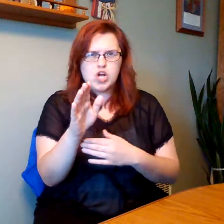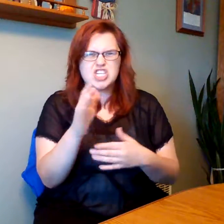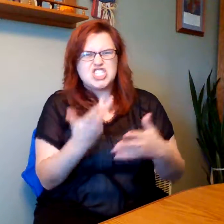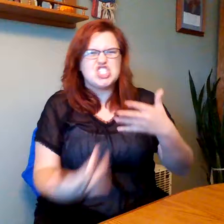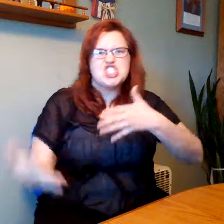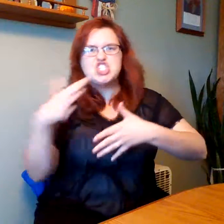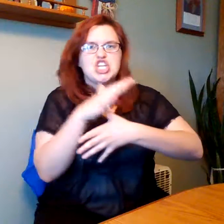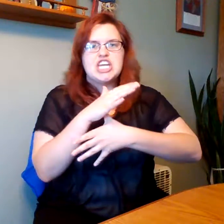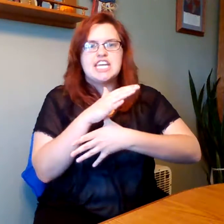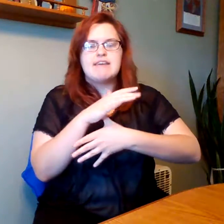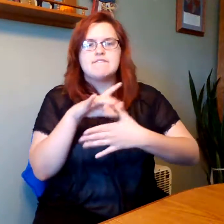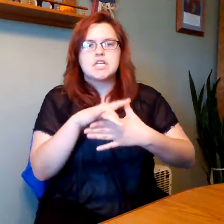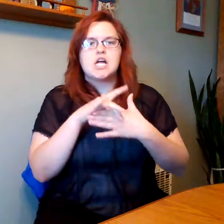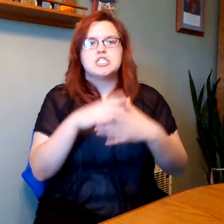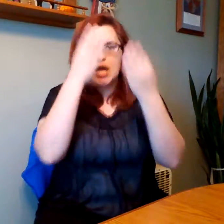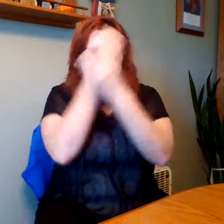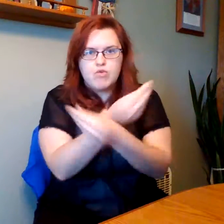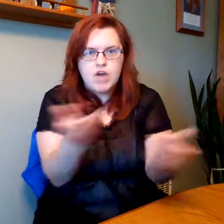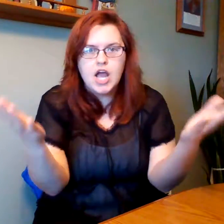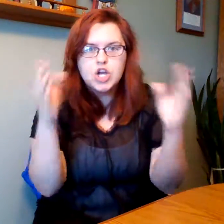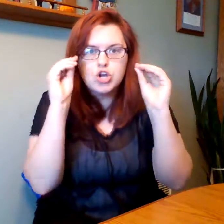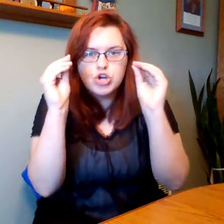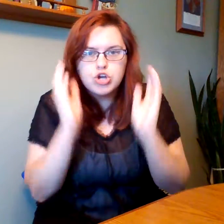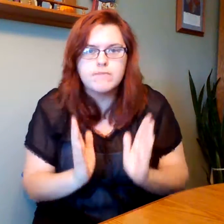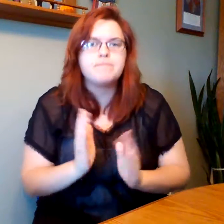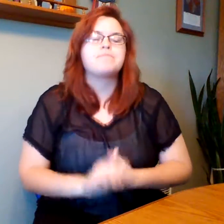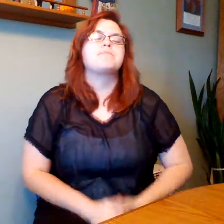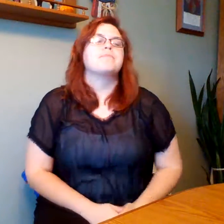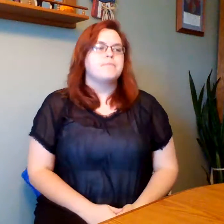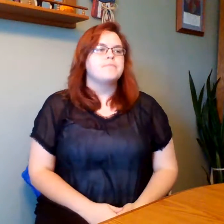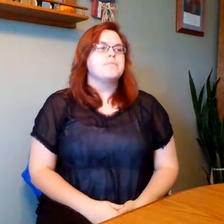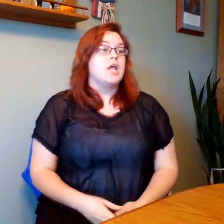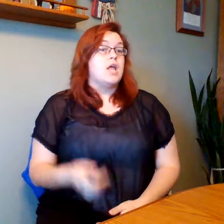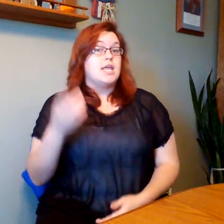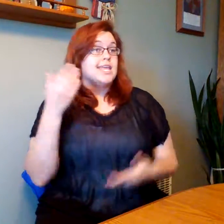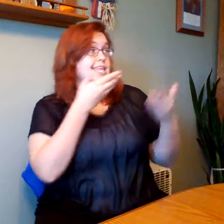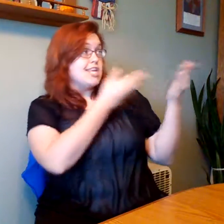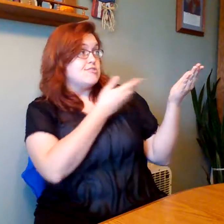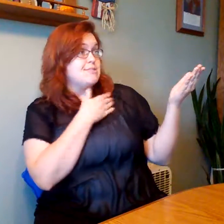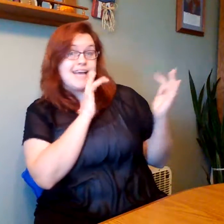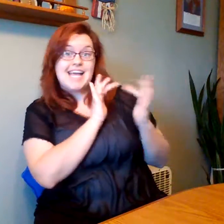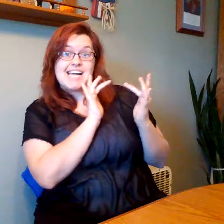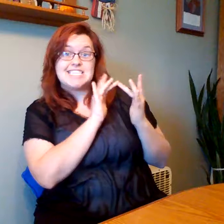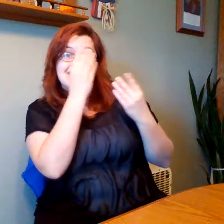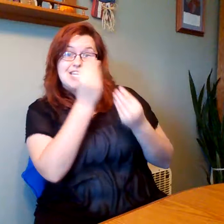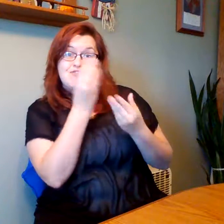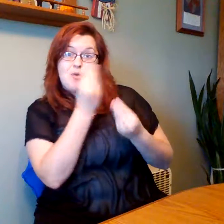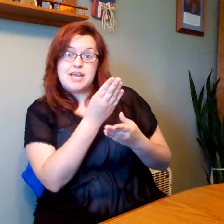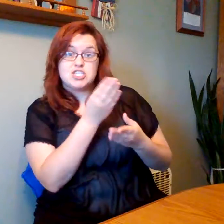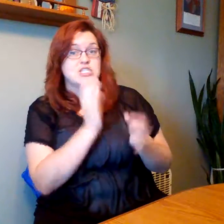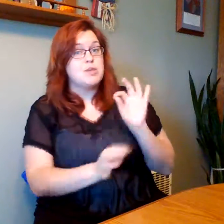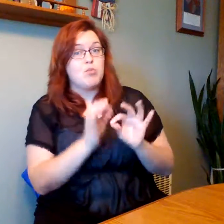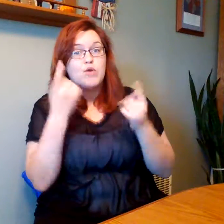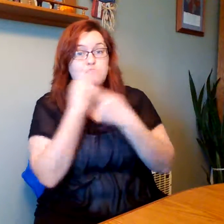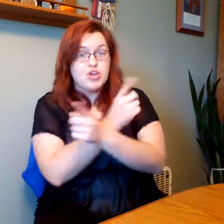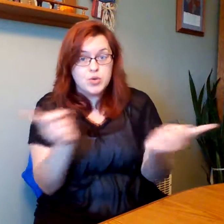for the course this semester. Here is the contact information that's important. It's also on your